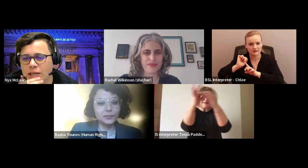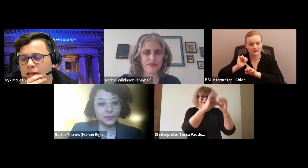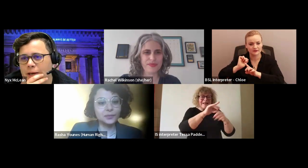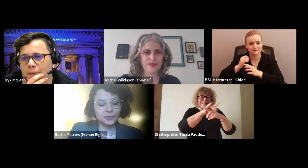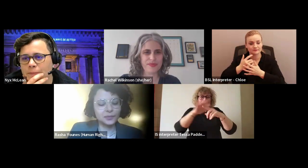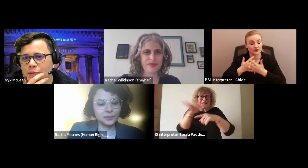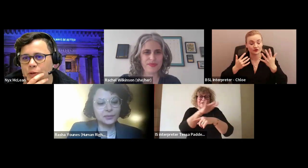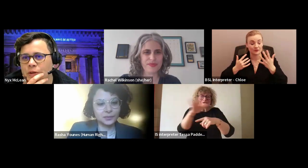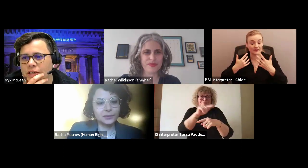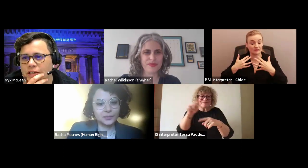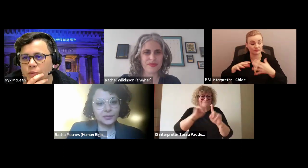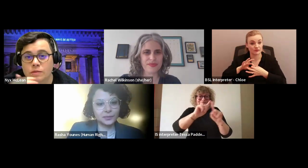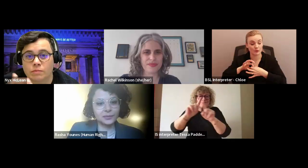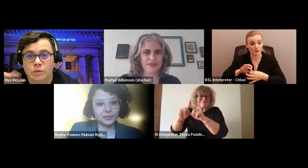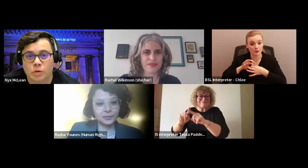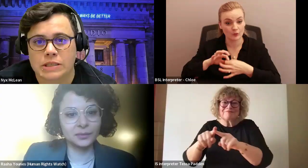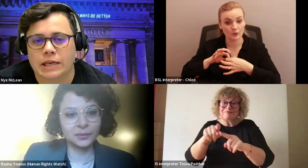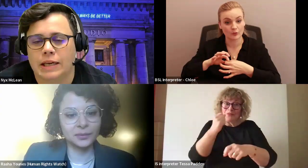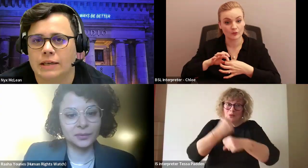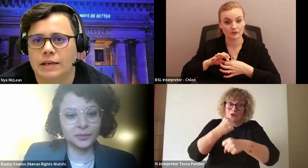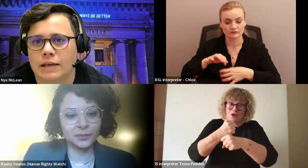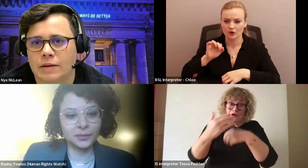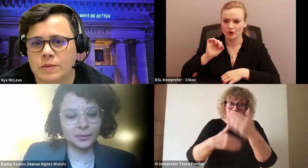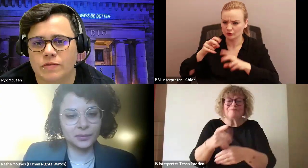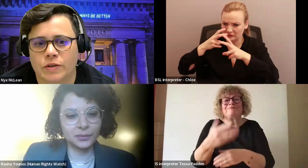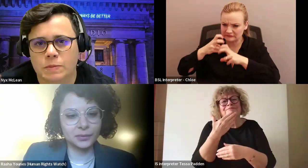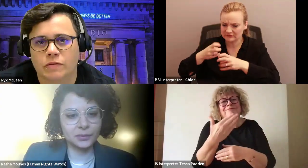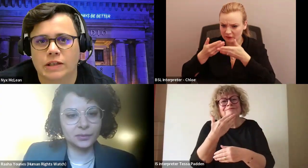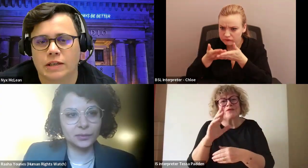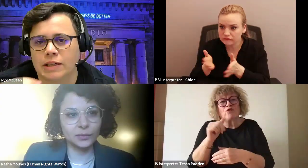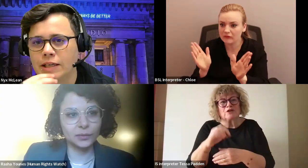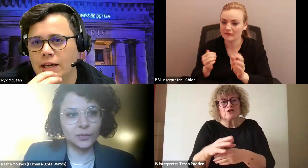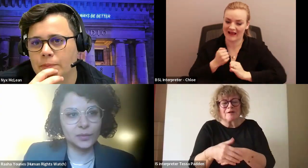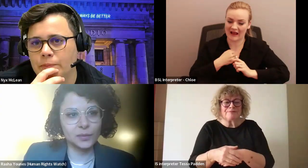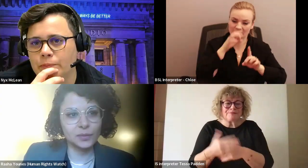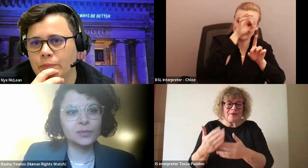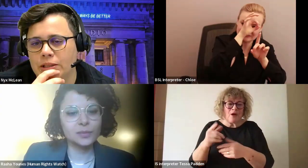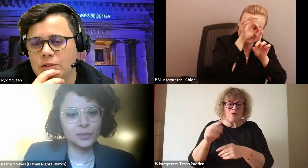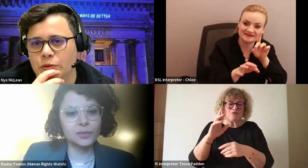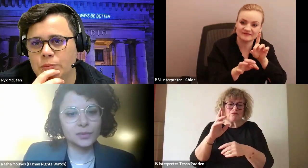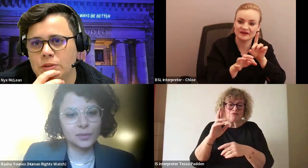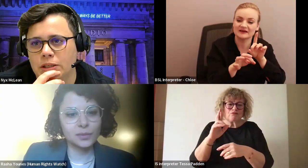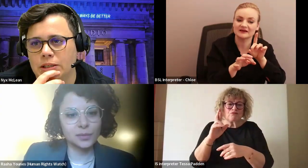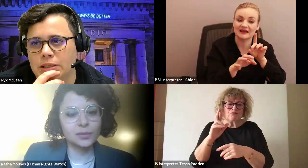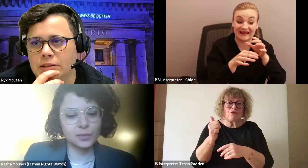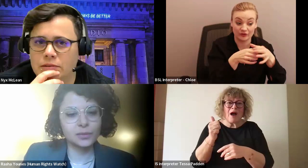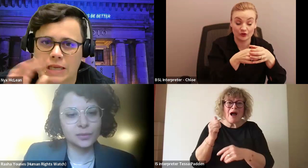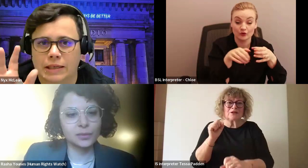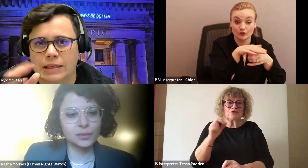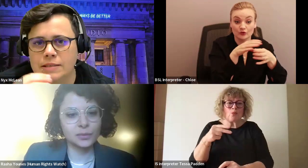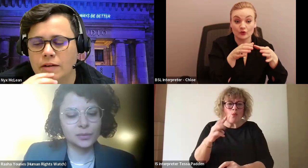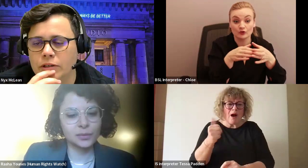for me. You know, yours much broader study, and ours was very specifically looking at these groups